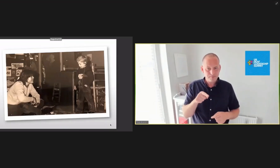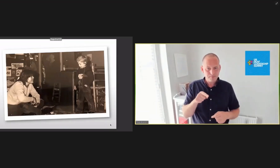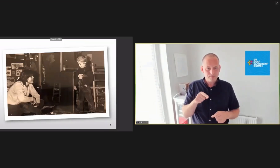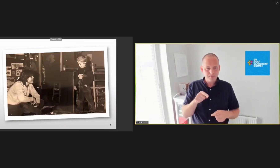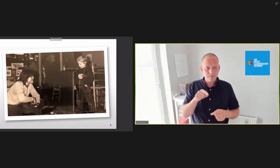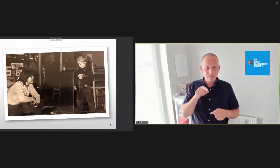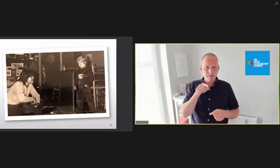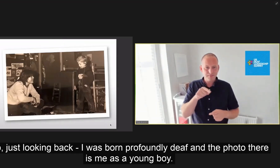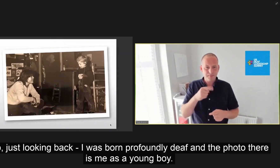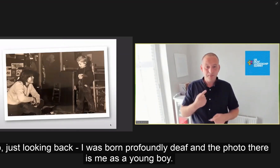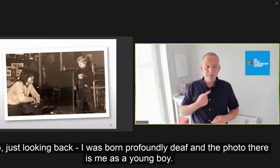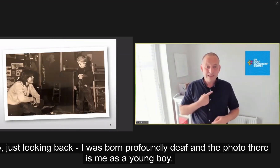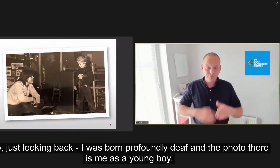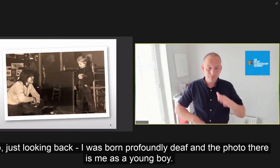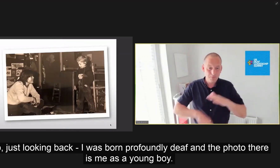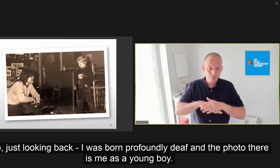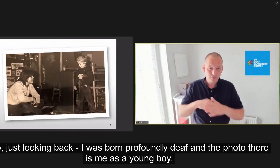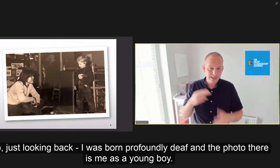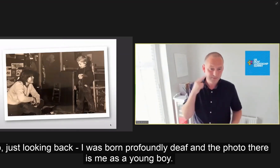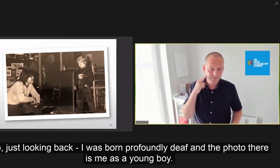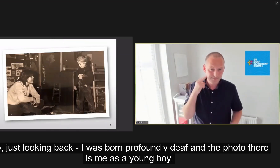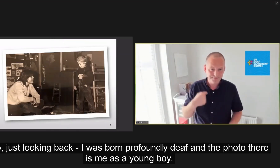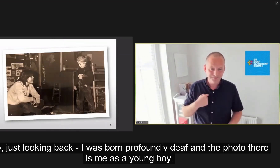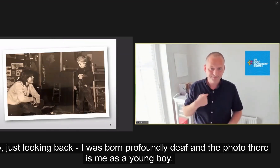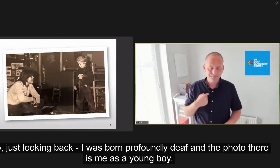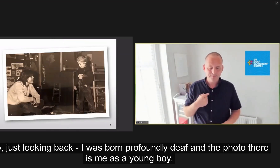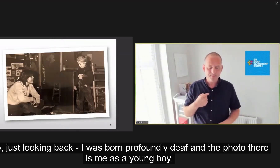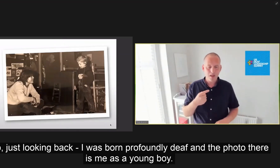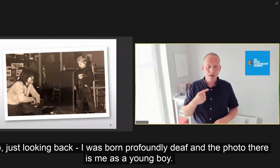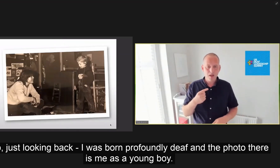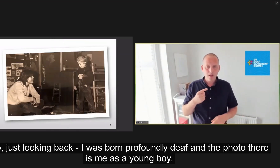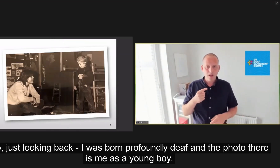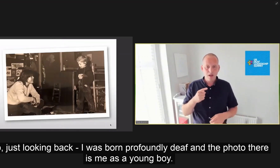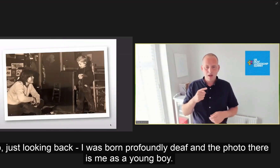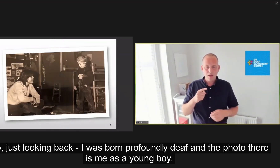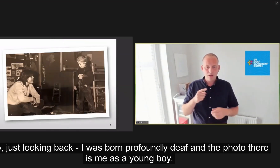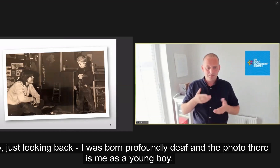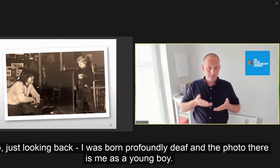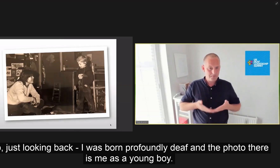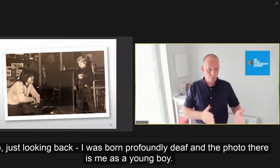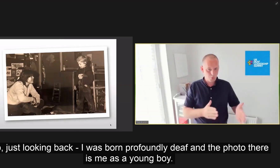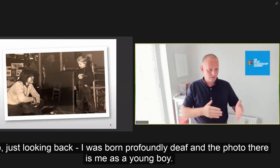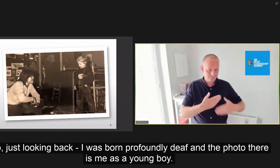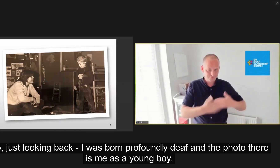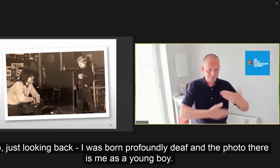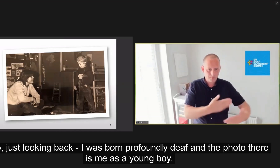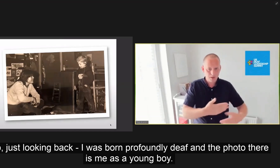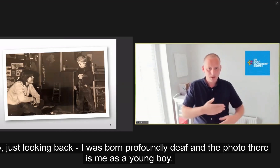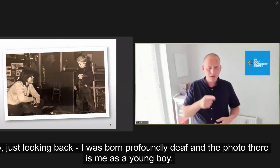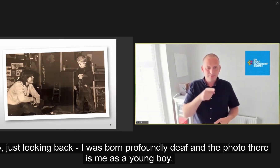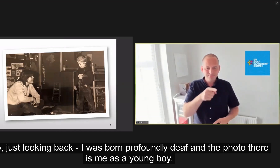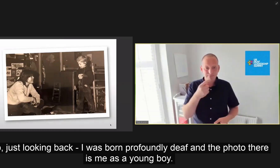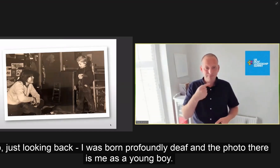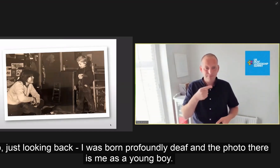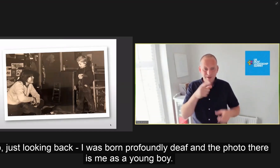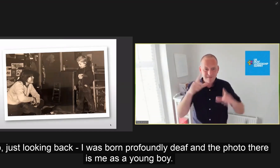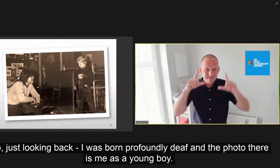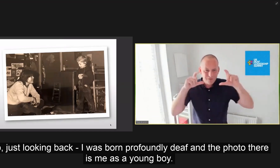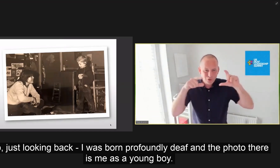So just looking back, I was born profoundly deaf, and